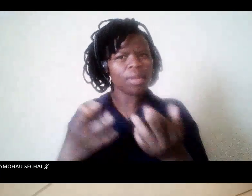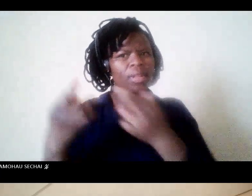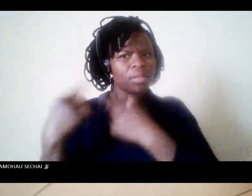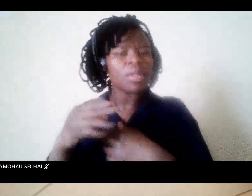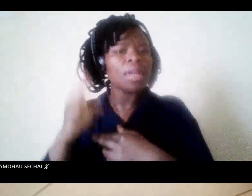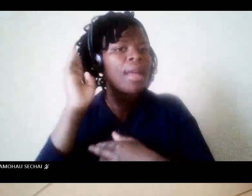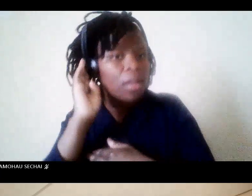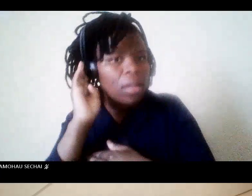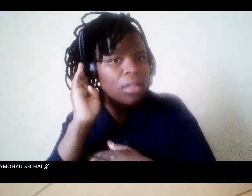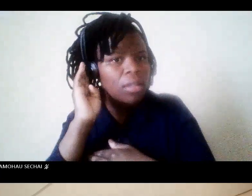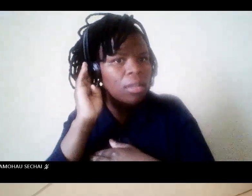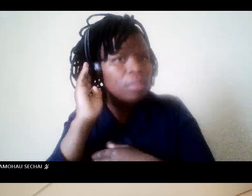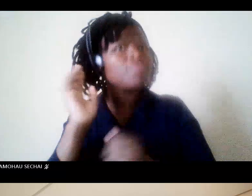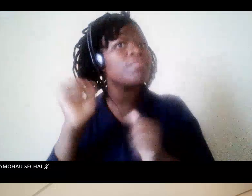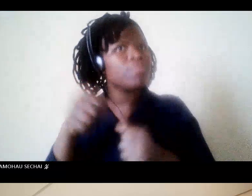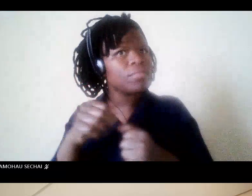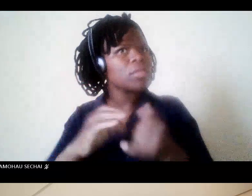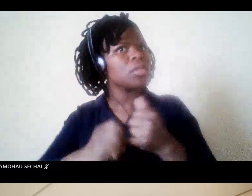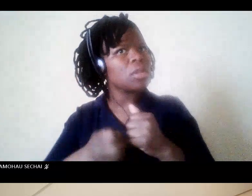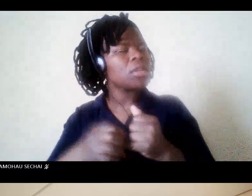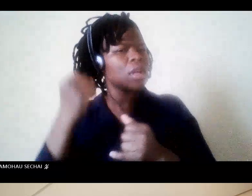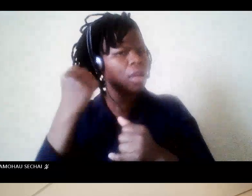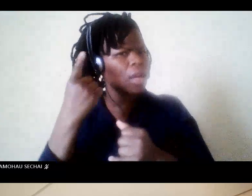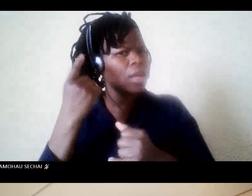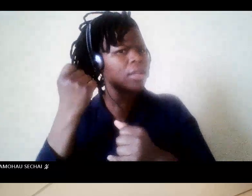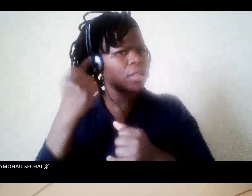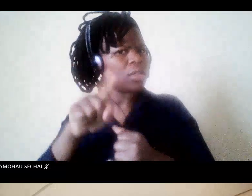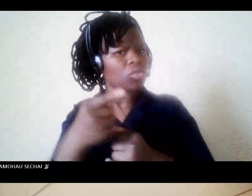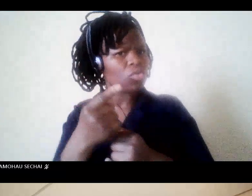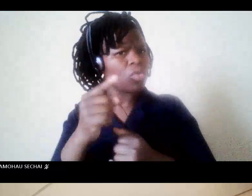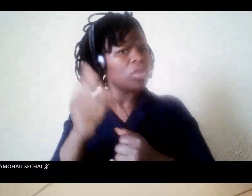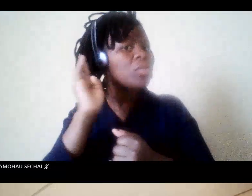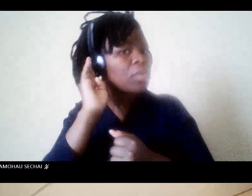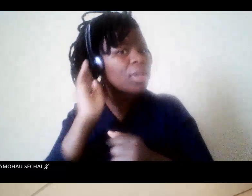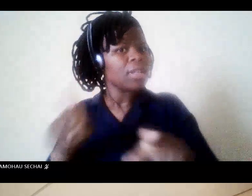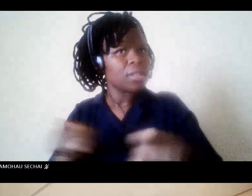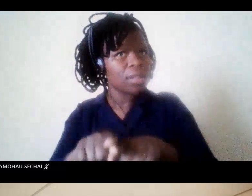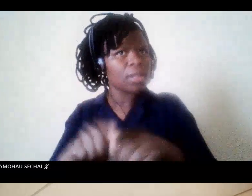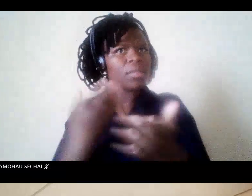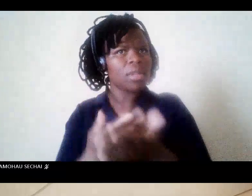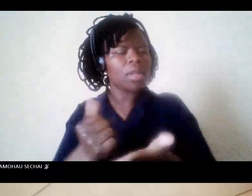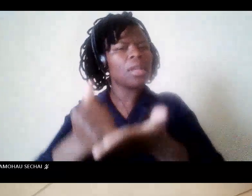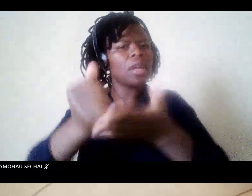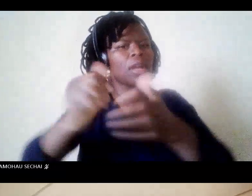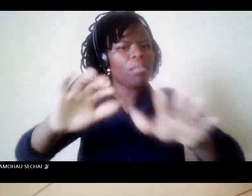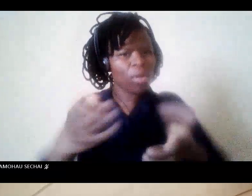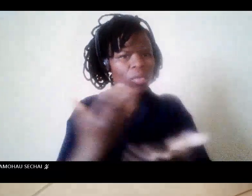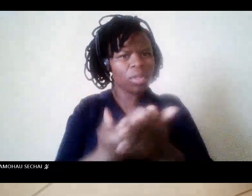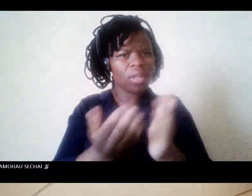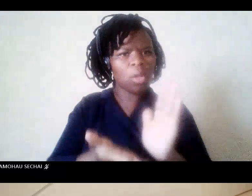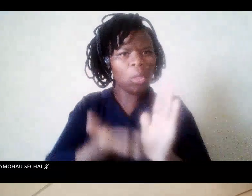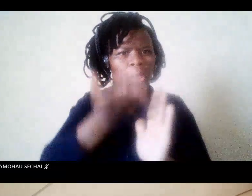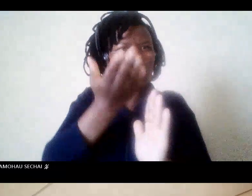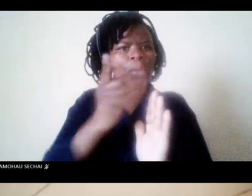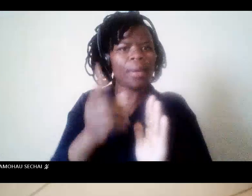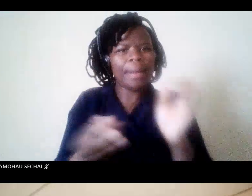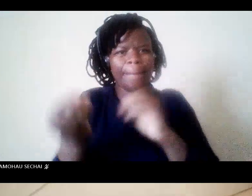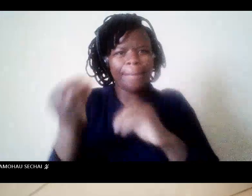to understand why you're listening to say, okay, how can we help to increase participation? Because if you listen